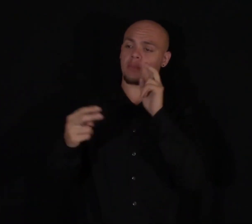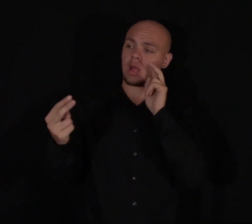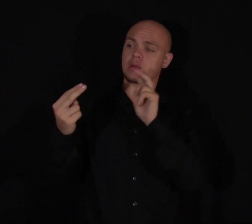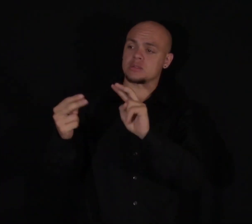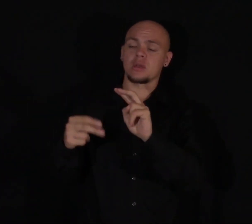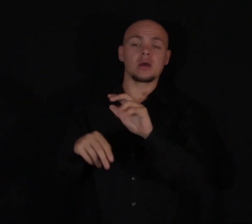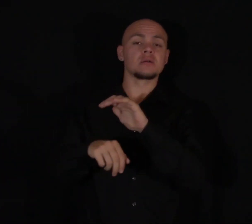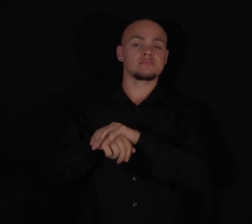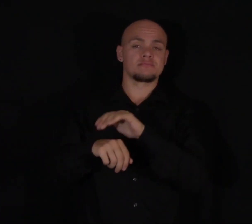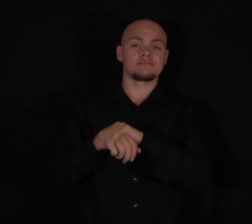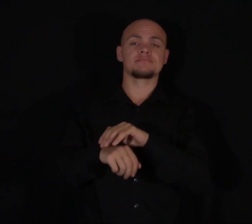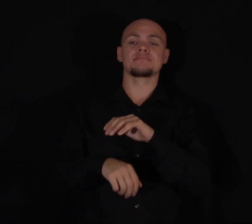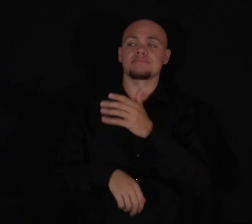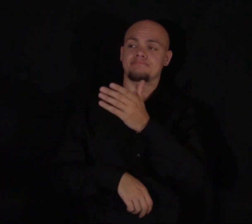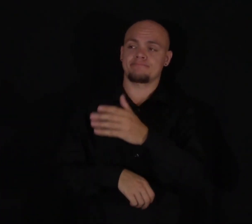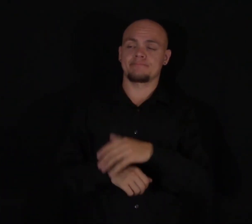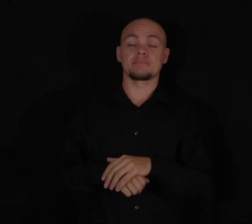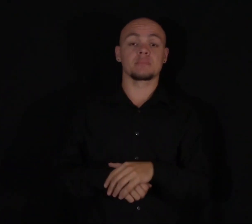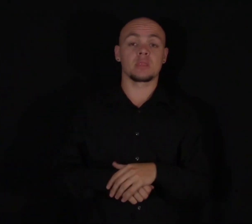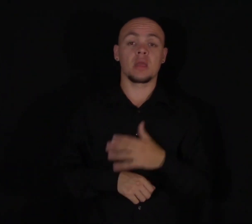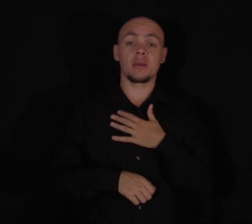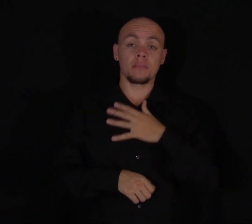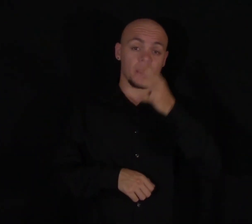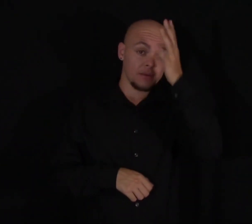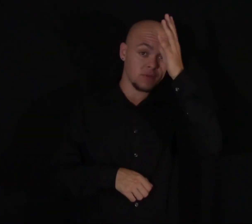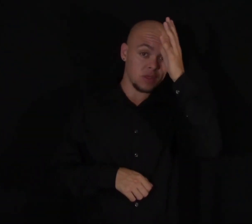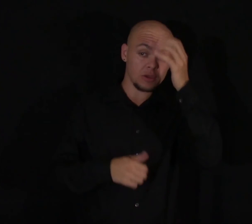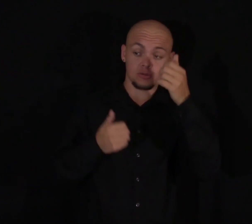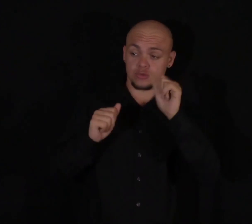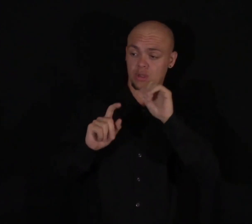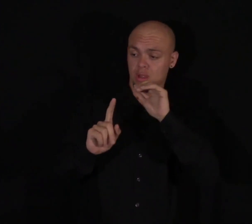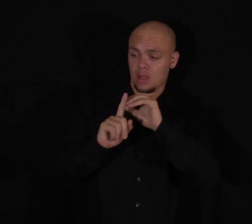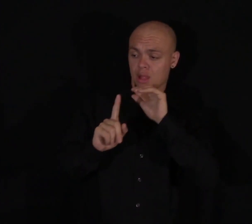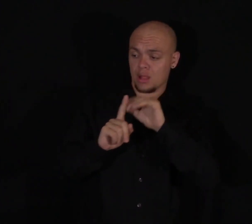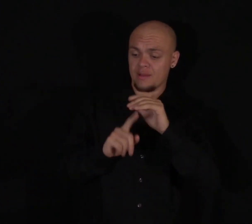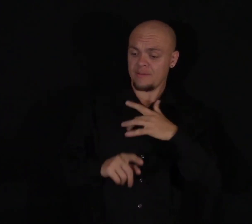Ingolstadt. My father tried to awaken in me the feelings of affection.